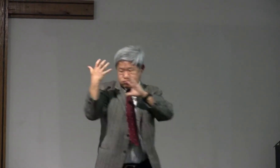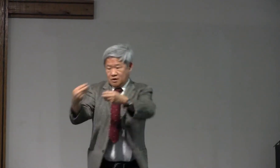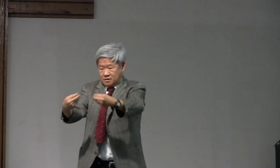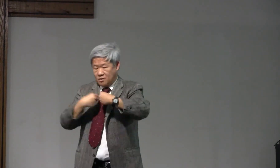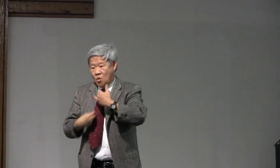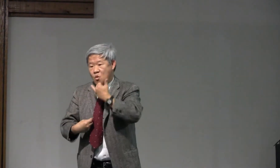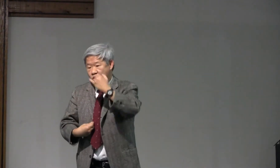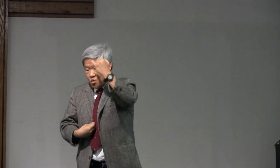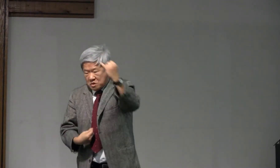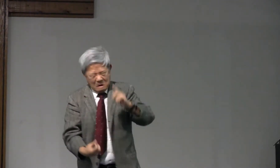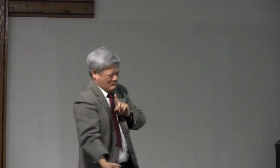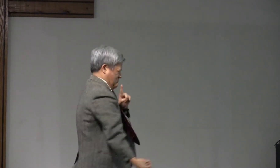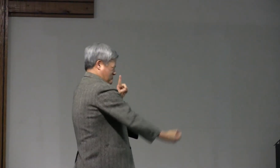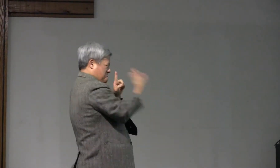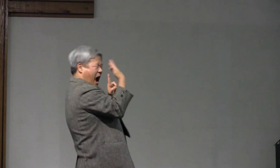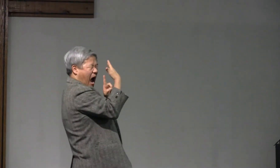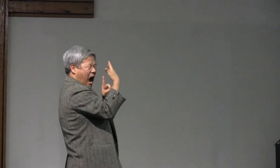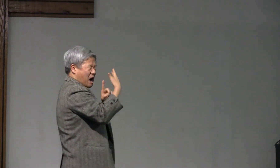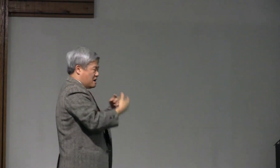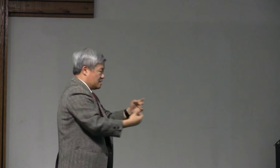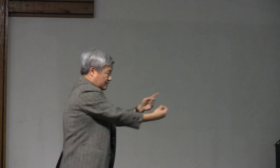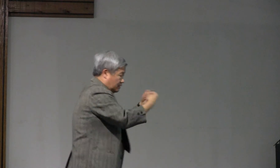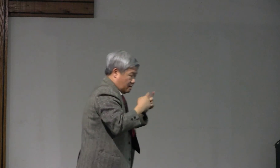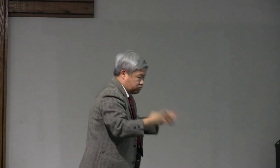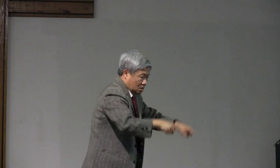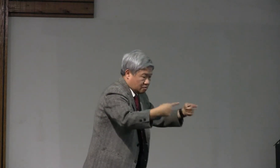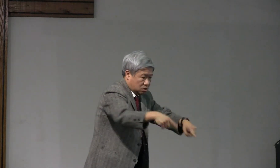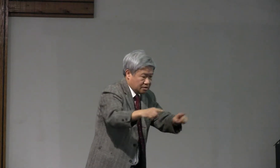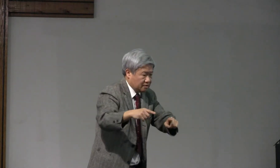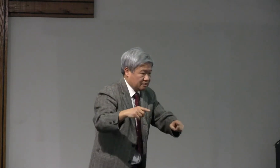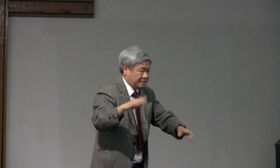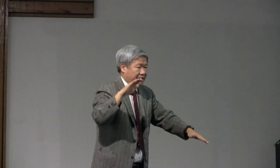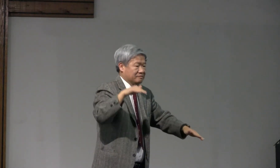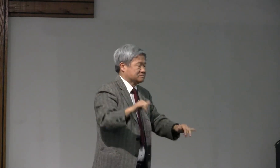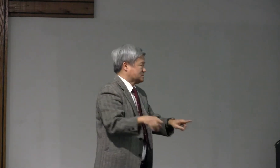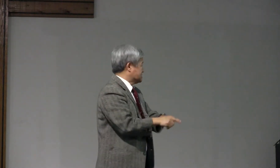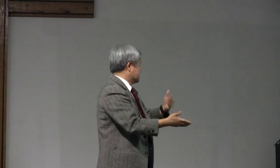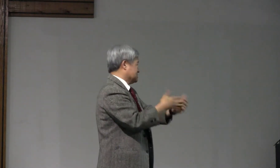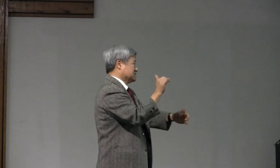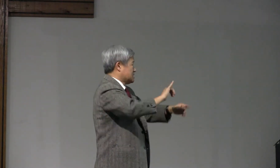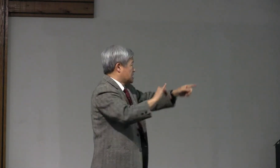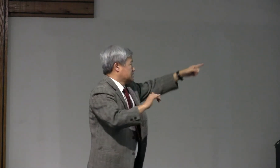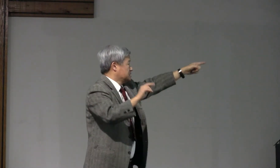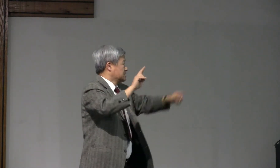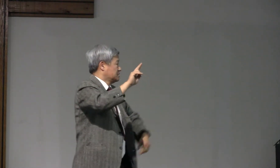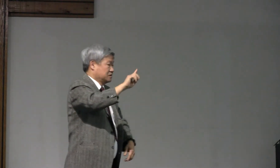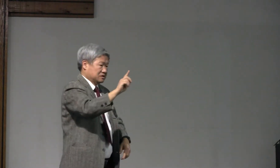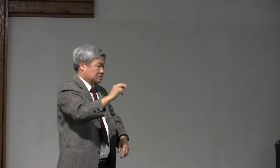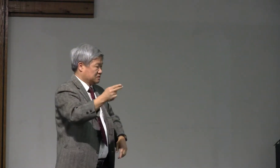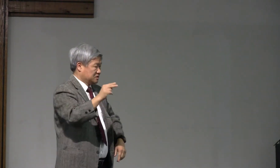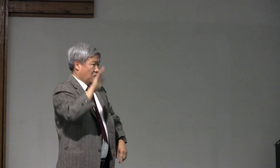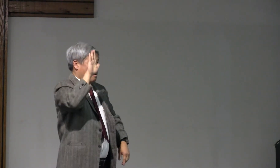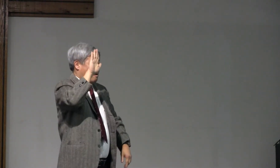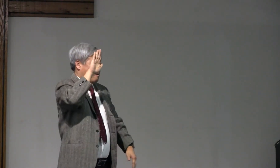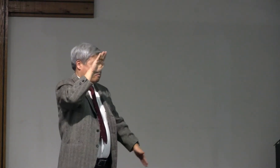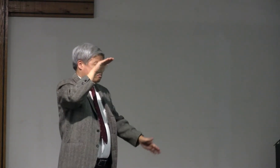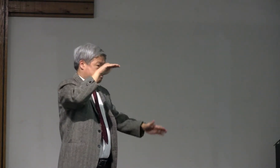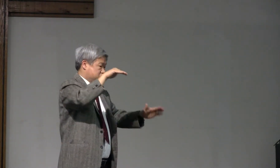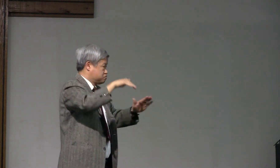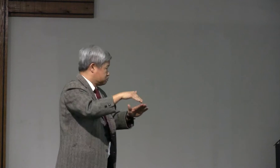gave him the wrong ideas and bad influence. And so these things happened to him. The same